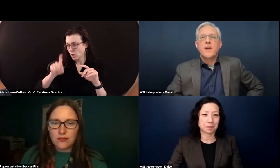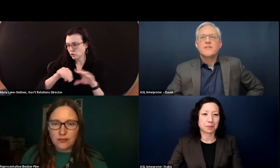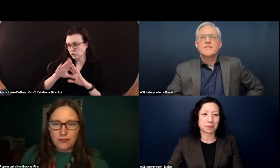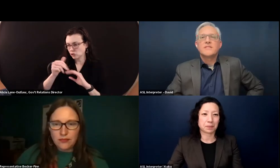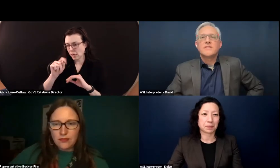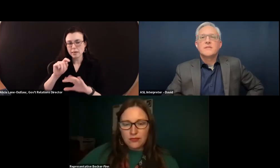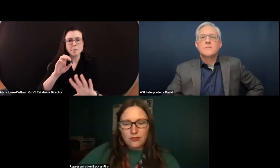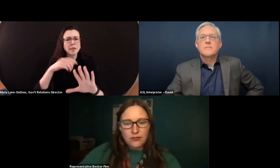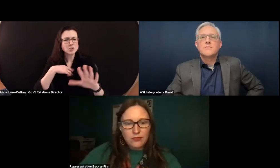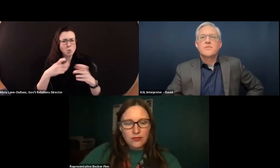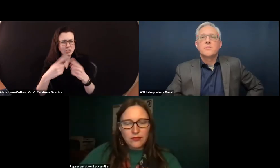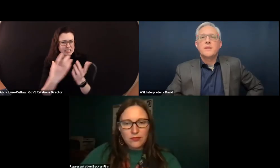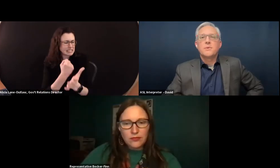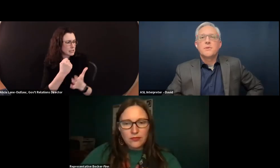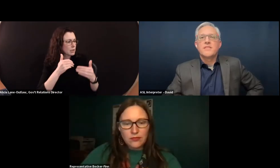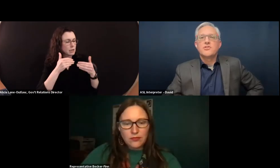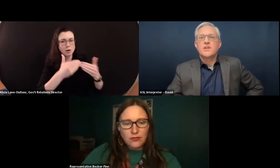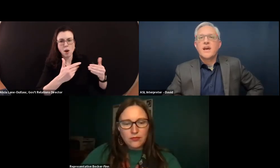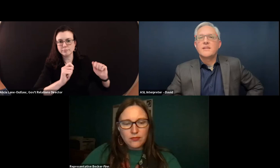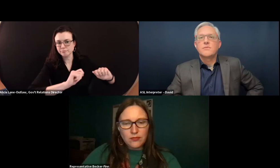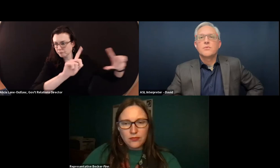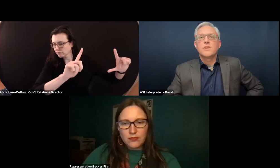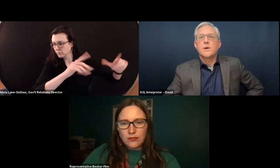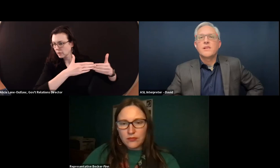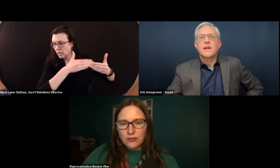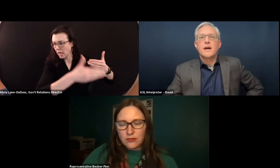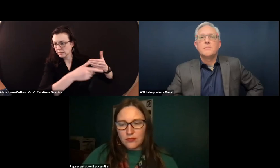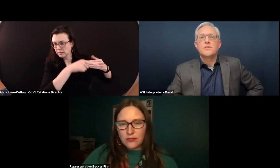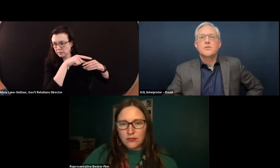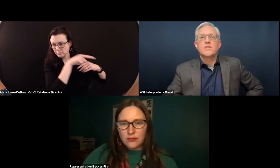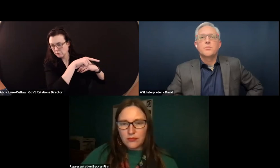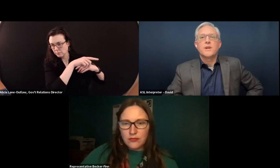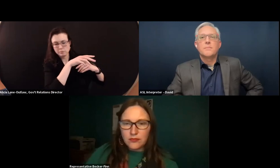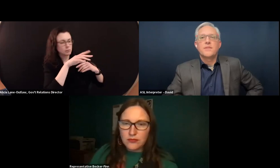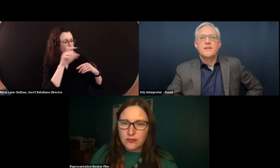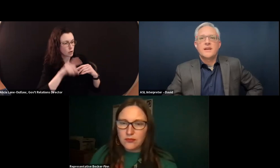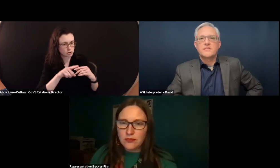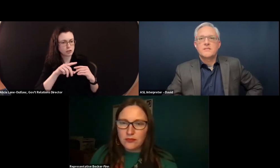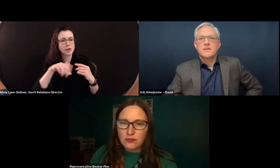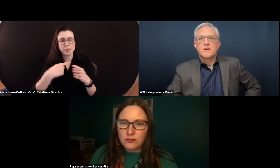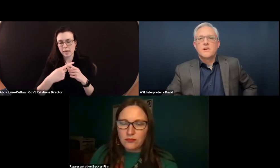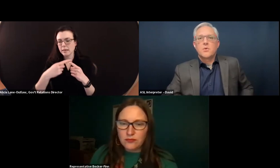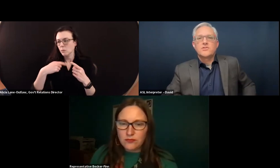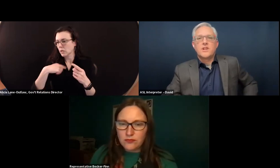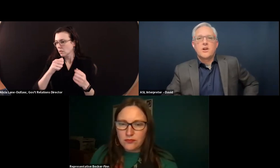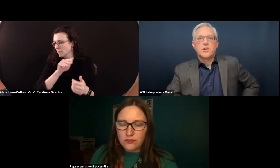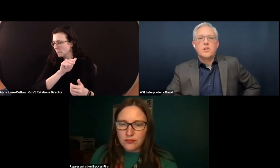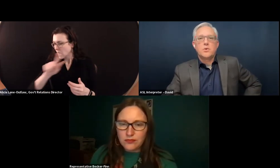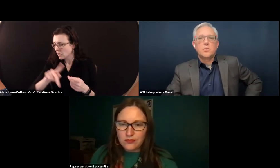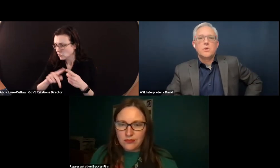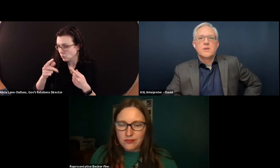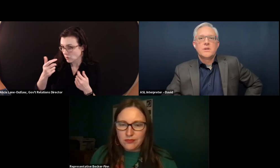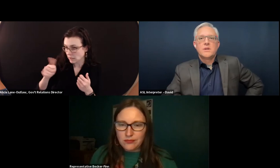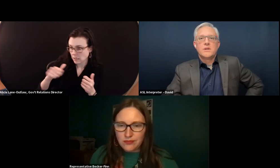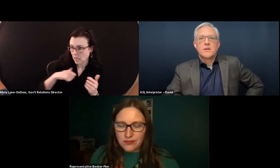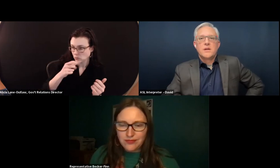So we have a system for people in the chat. Really quickly, I'm just going to bring up the next question in our